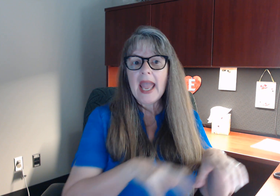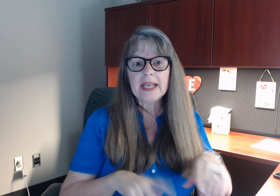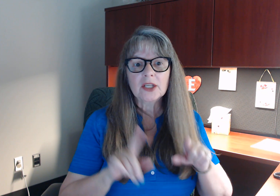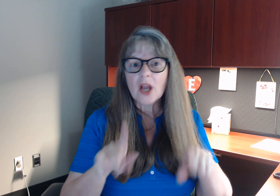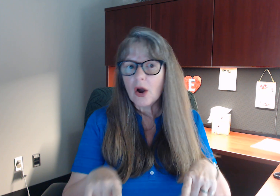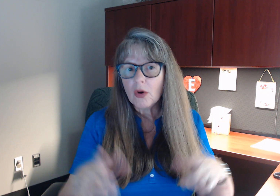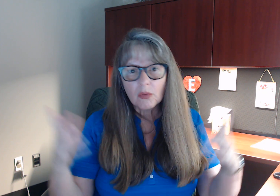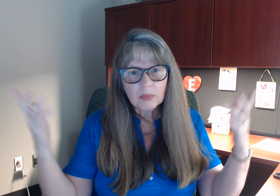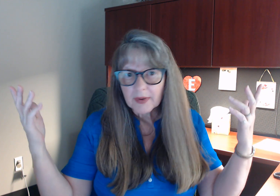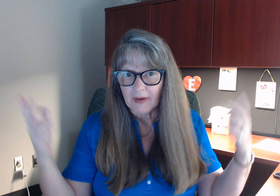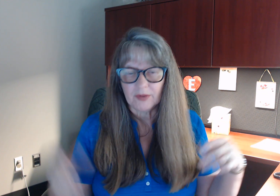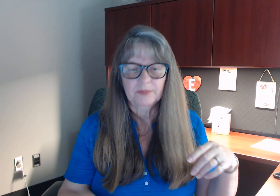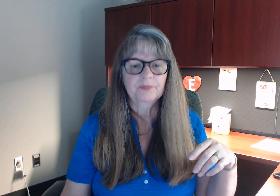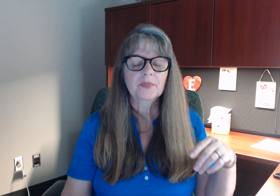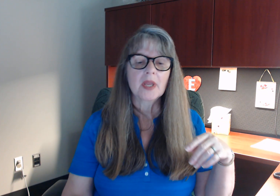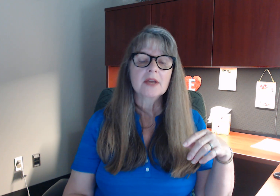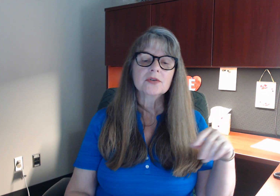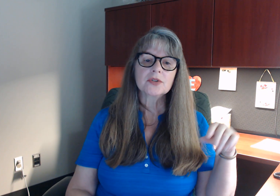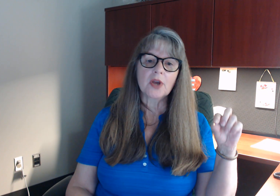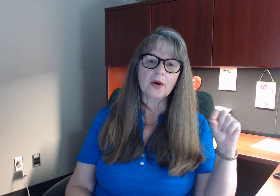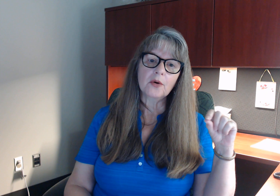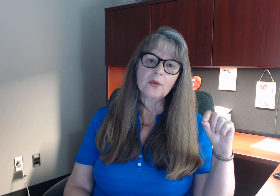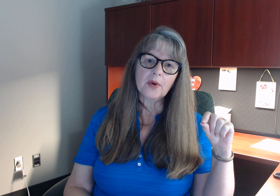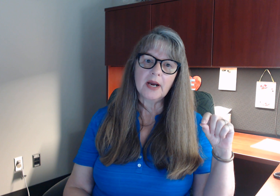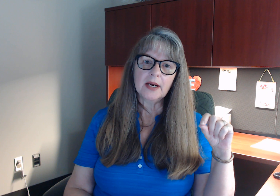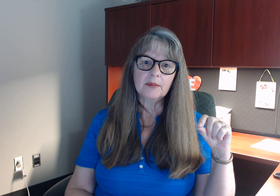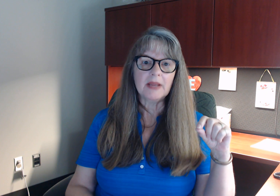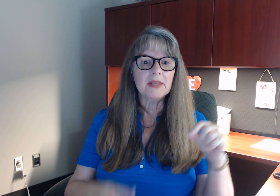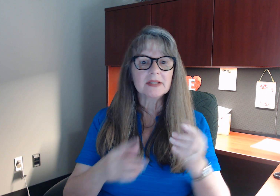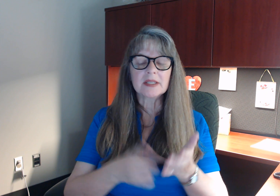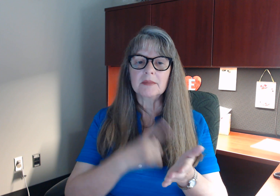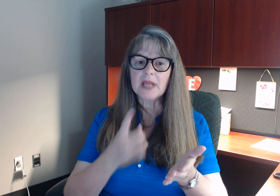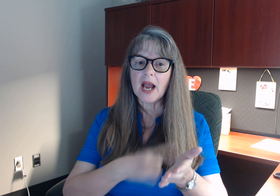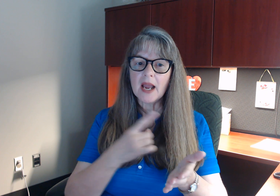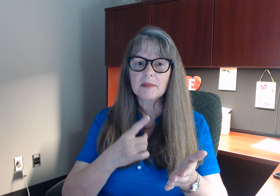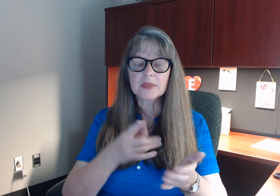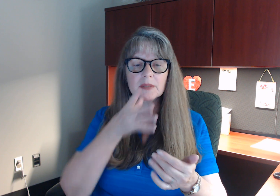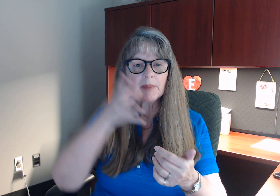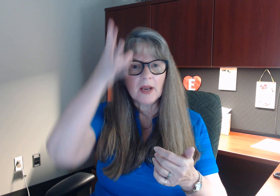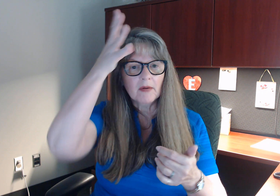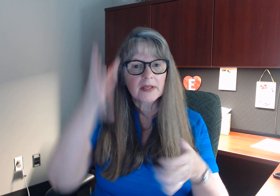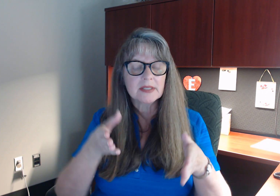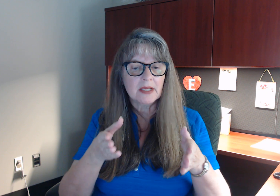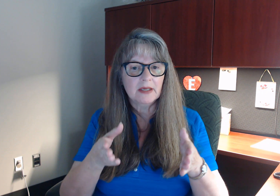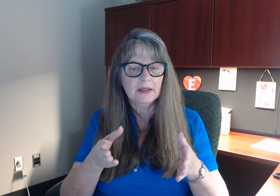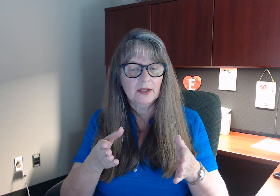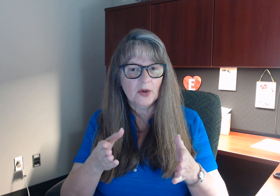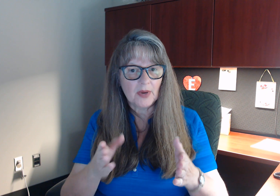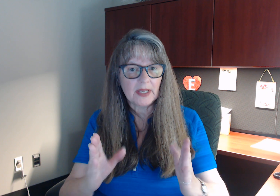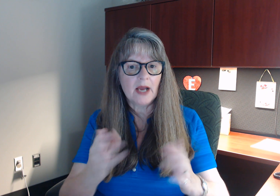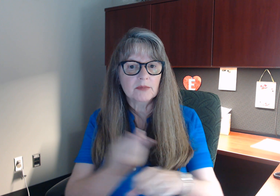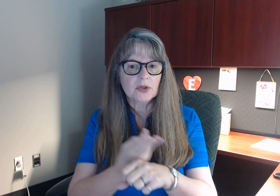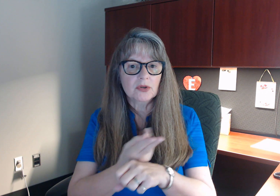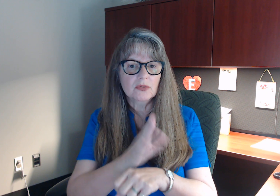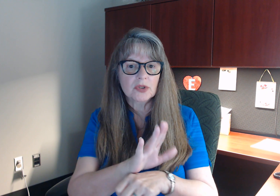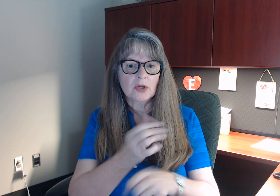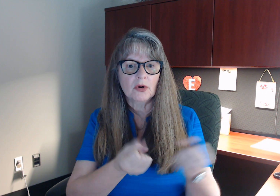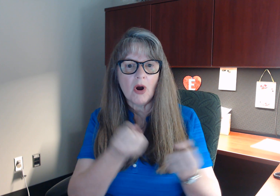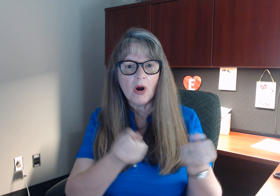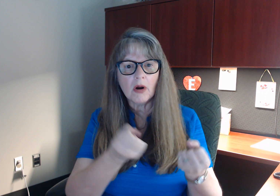and go wherever. So, and then sometimes parents, allow them to use their car,